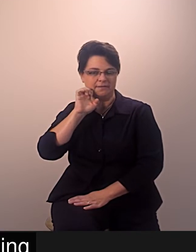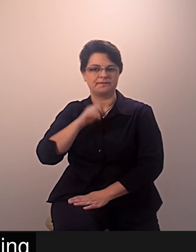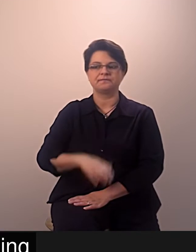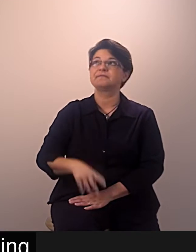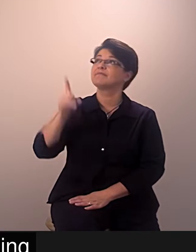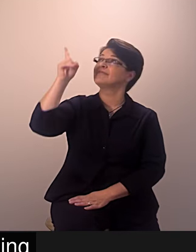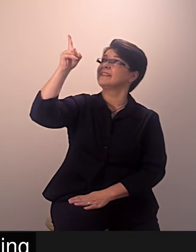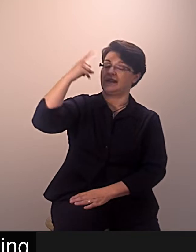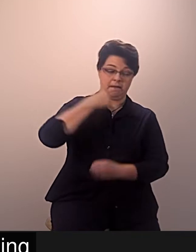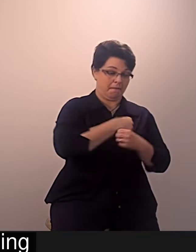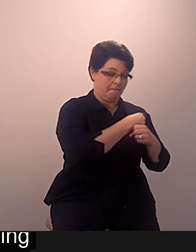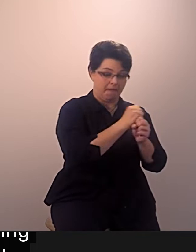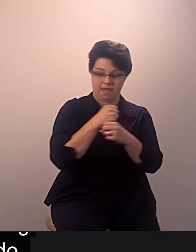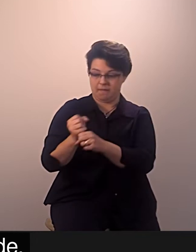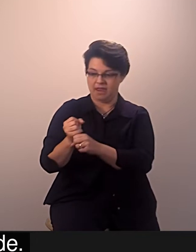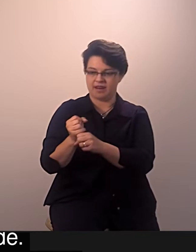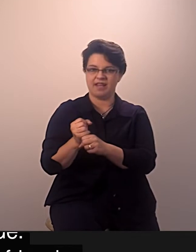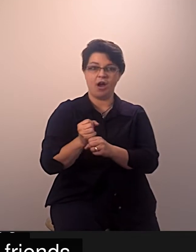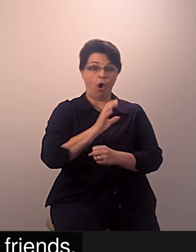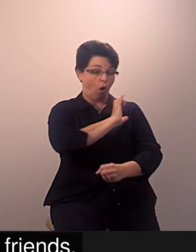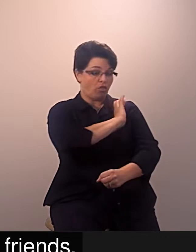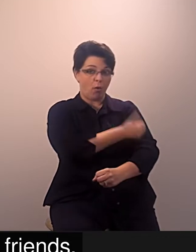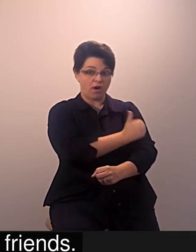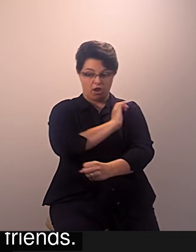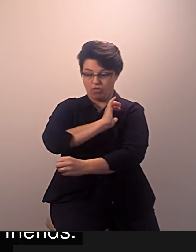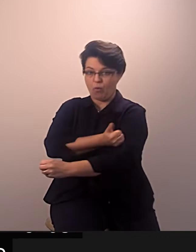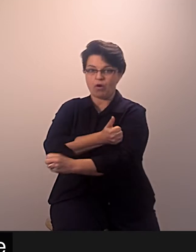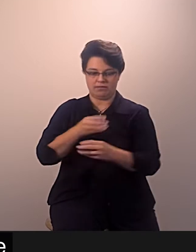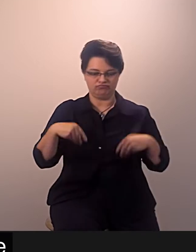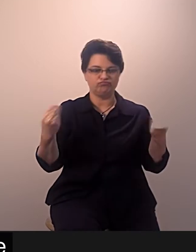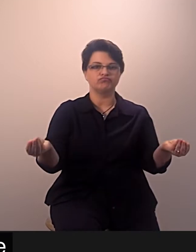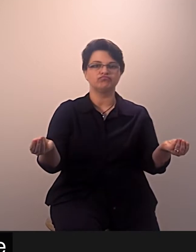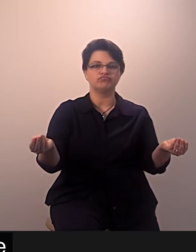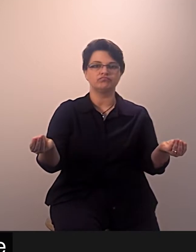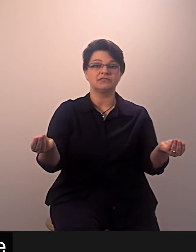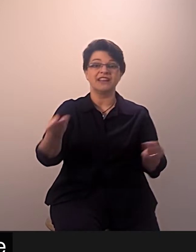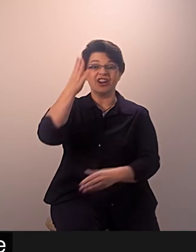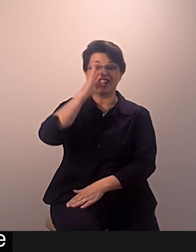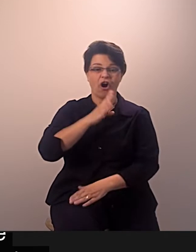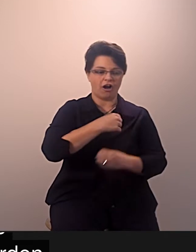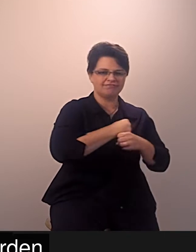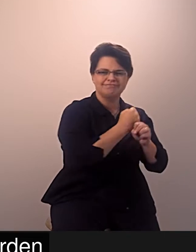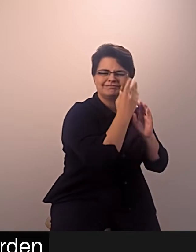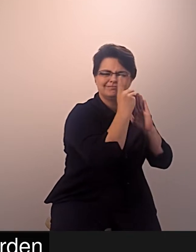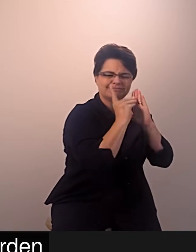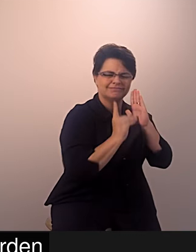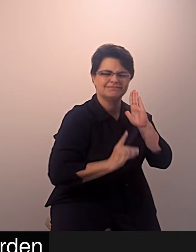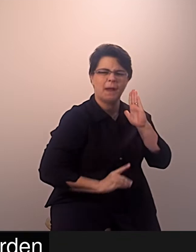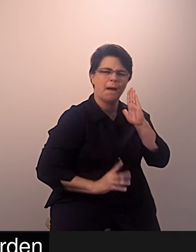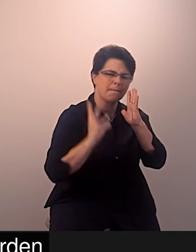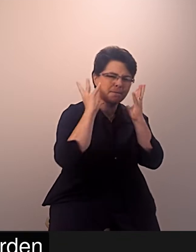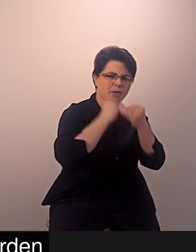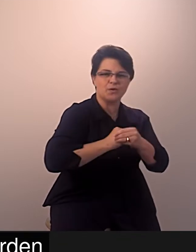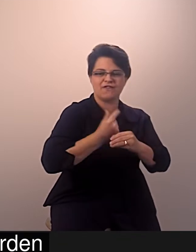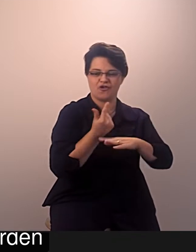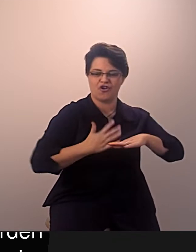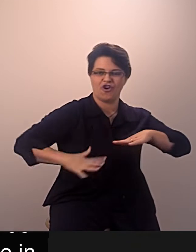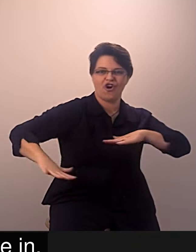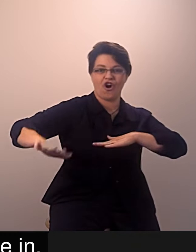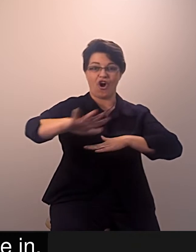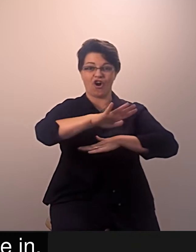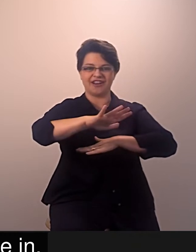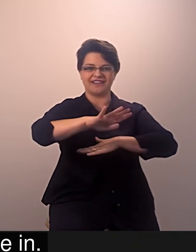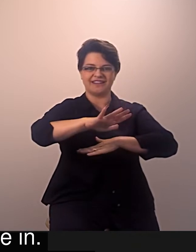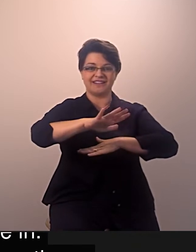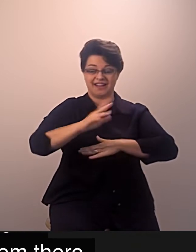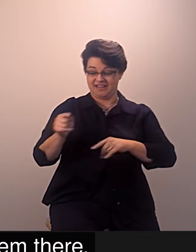were God's friends. God made a beautiful garden for them to live in. God spoke with them there.